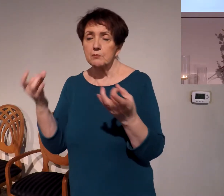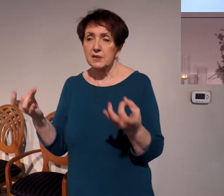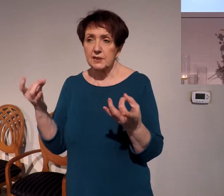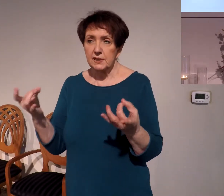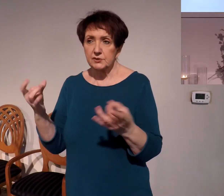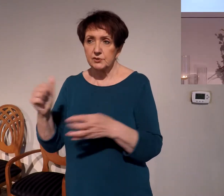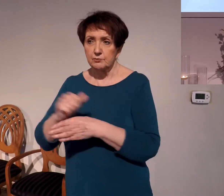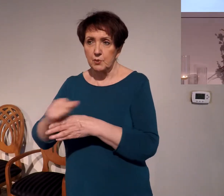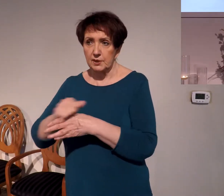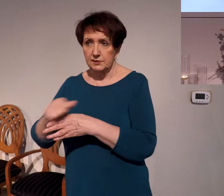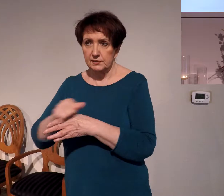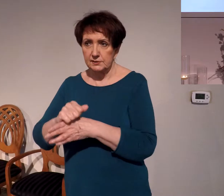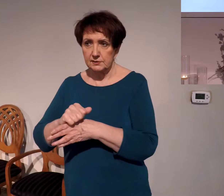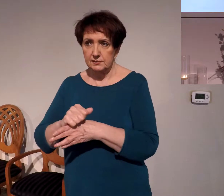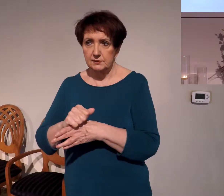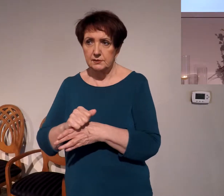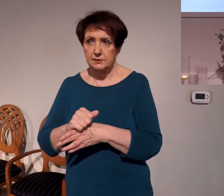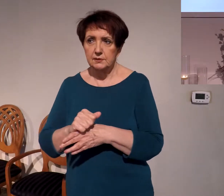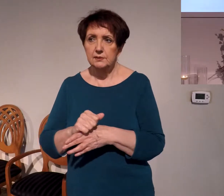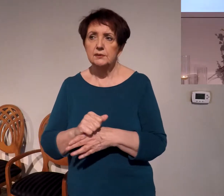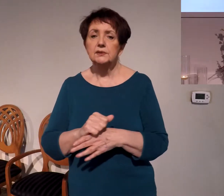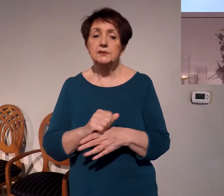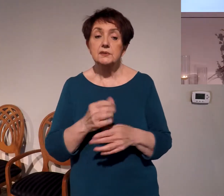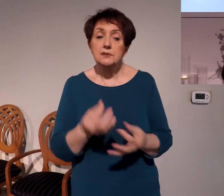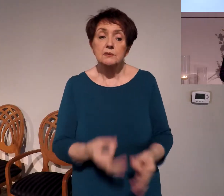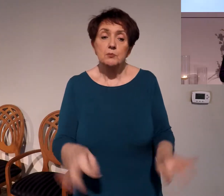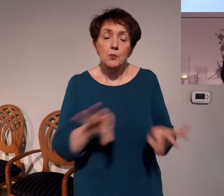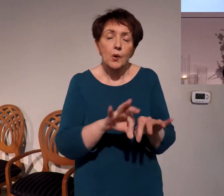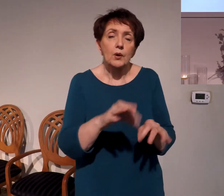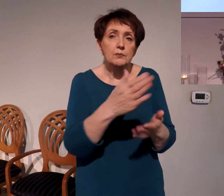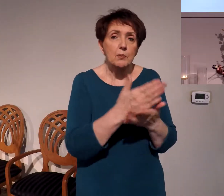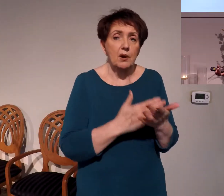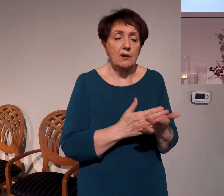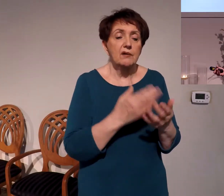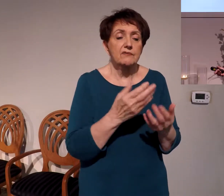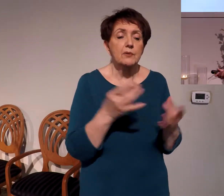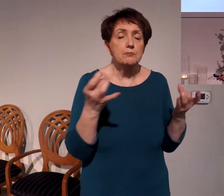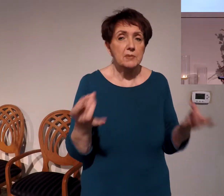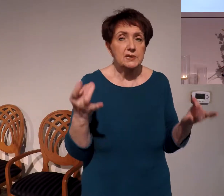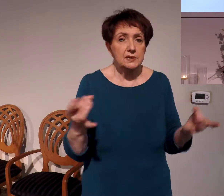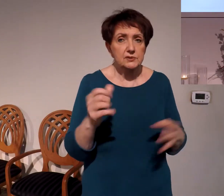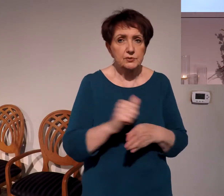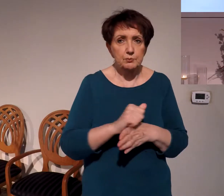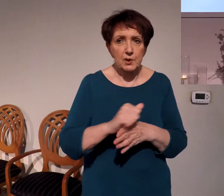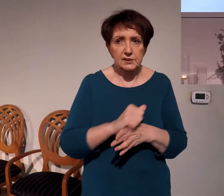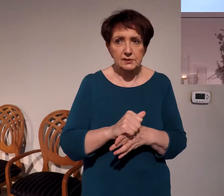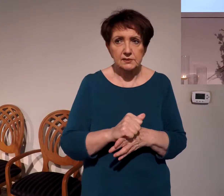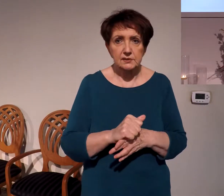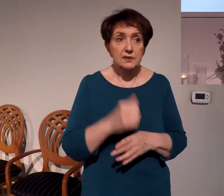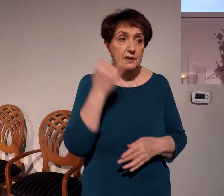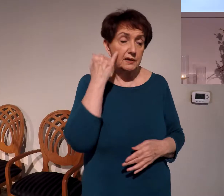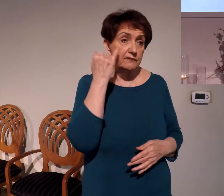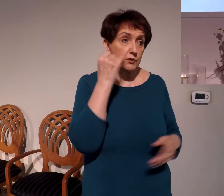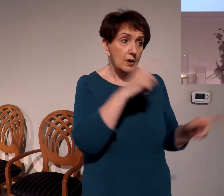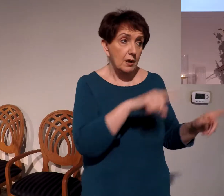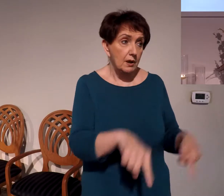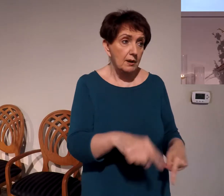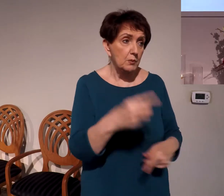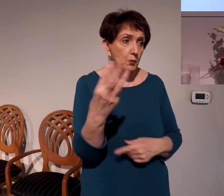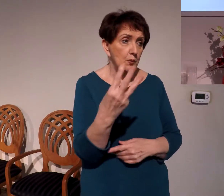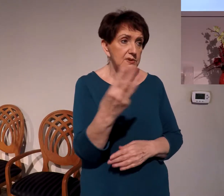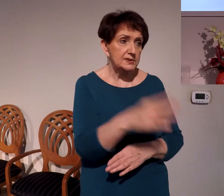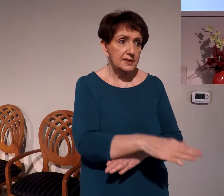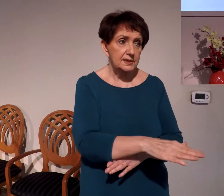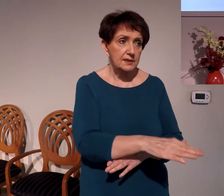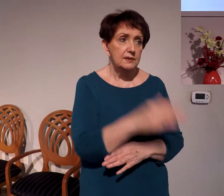the cornerstone of our meditation practice. And for those of you who meditate with me on a Wednesday night, you know that